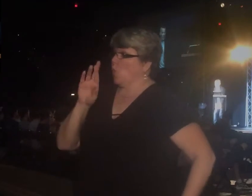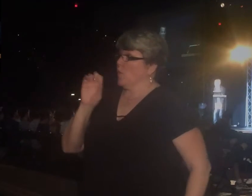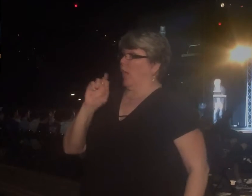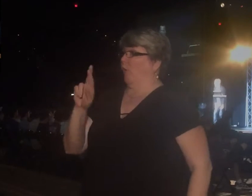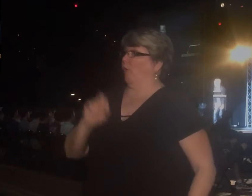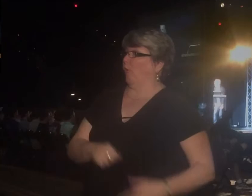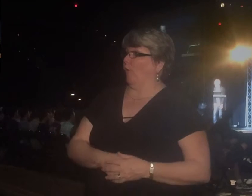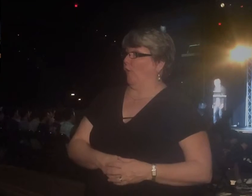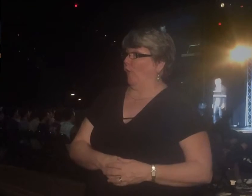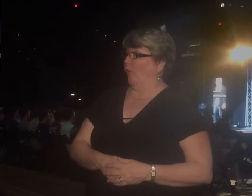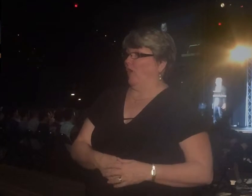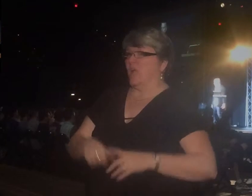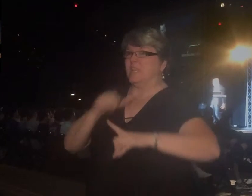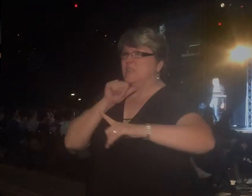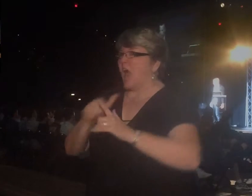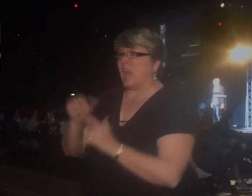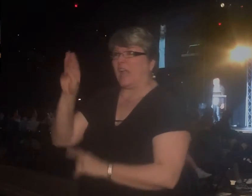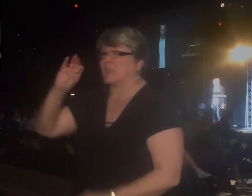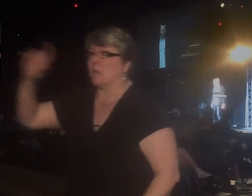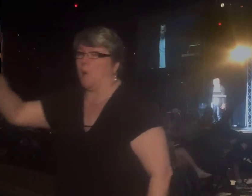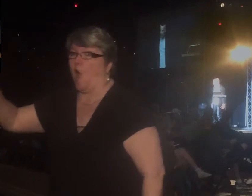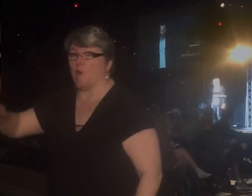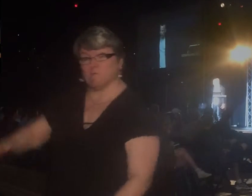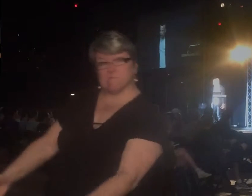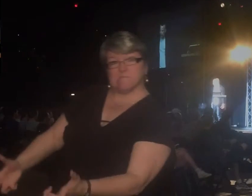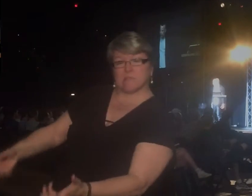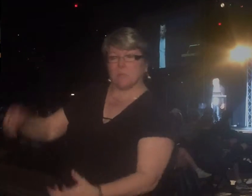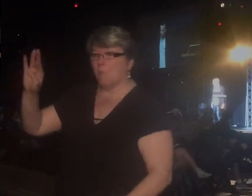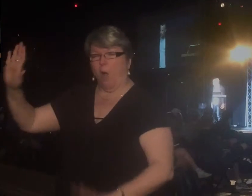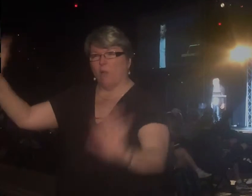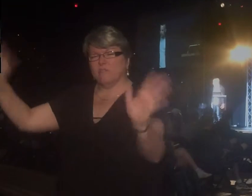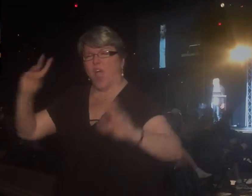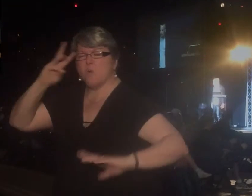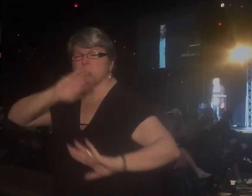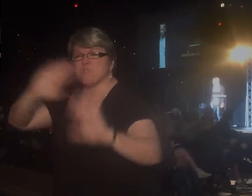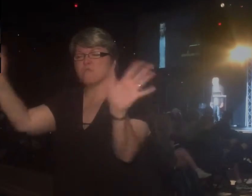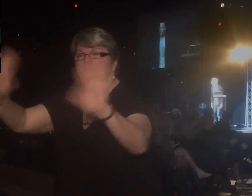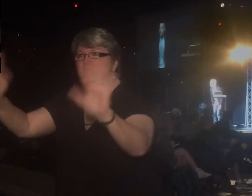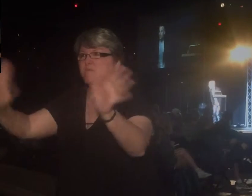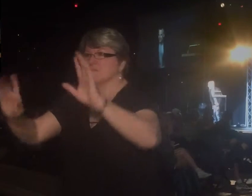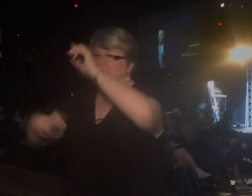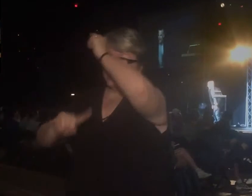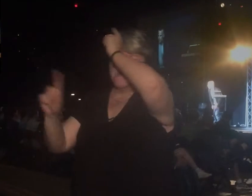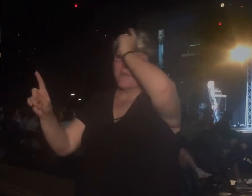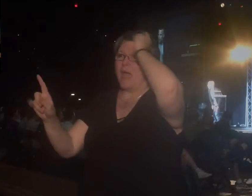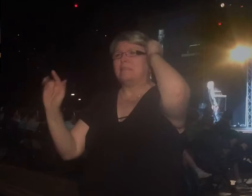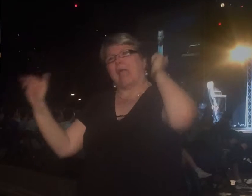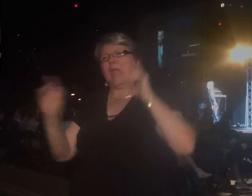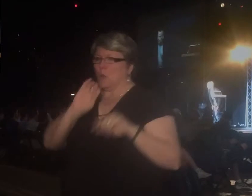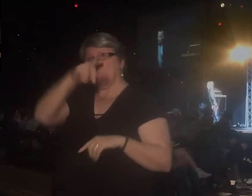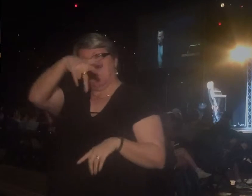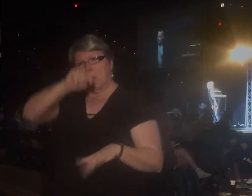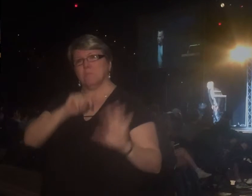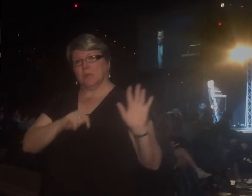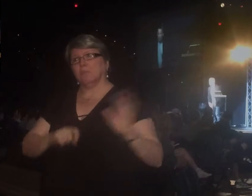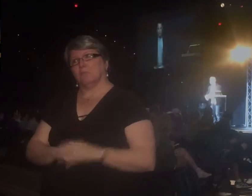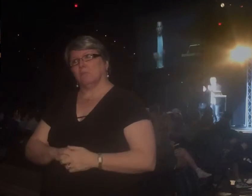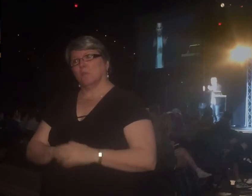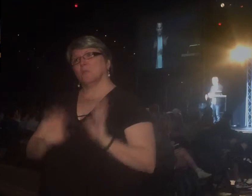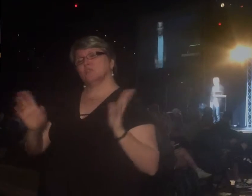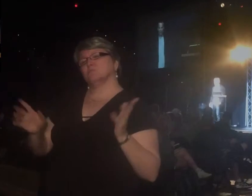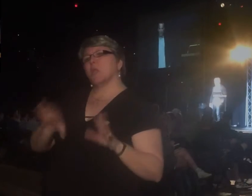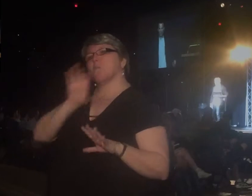rear. And not like at the mall, we're not gonna be weird about it. But like at her